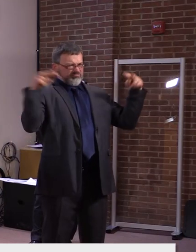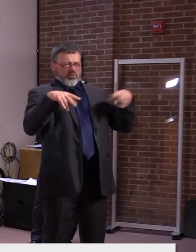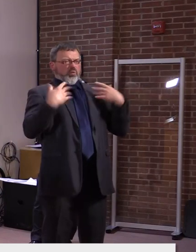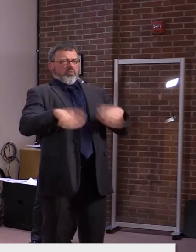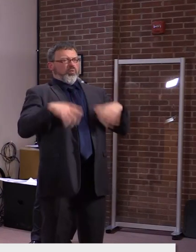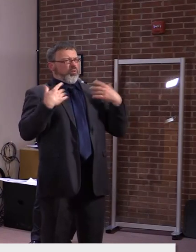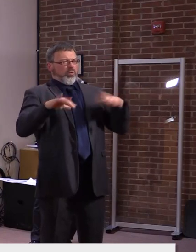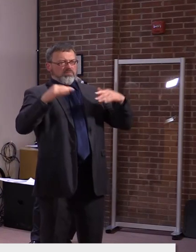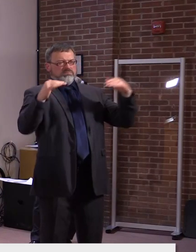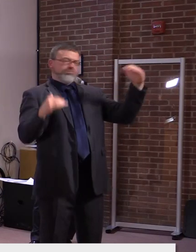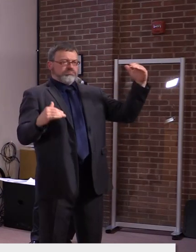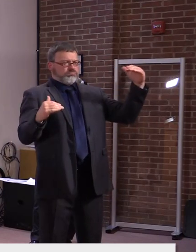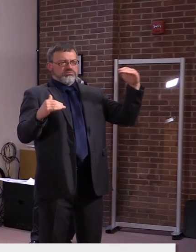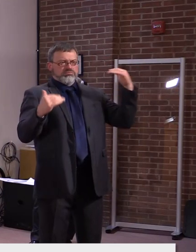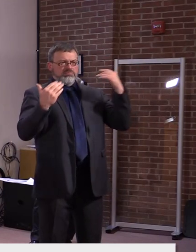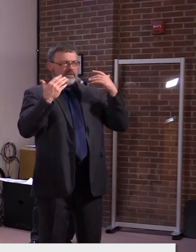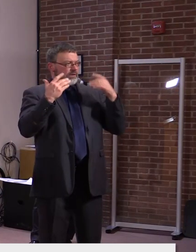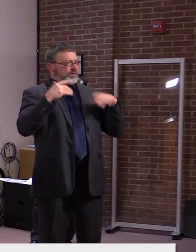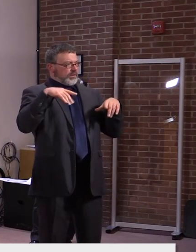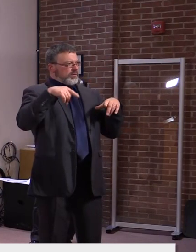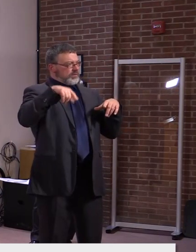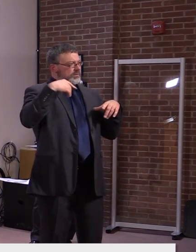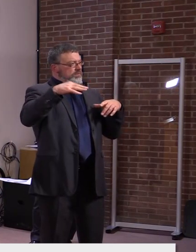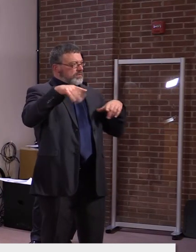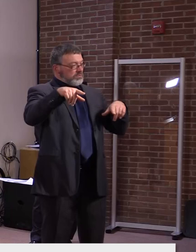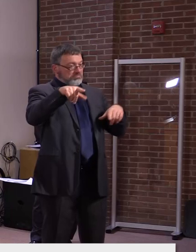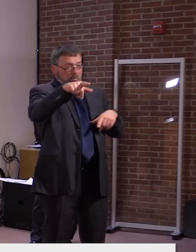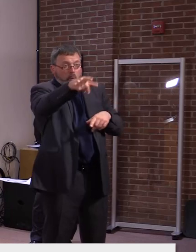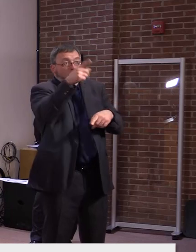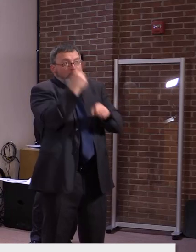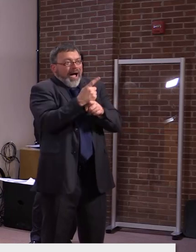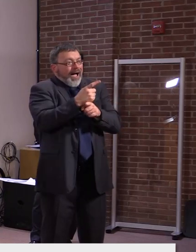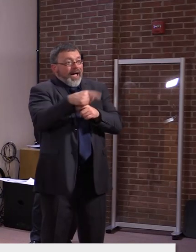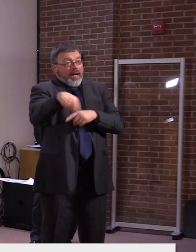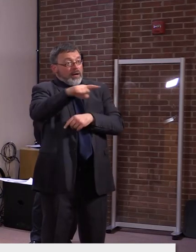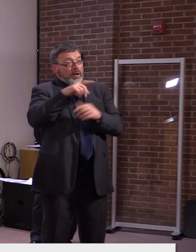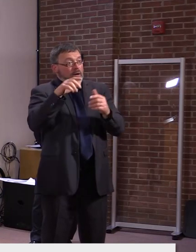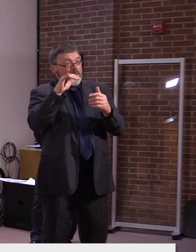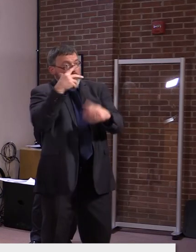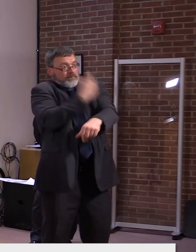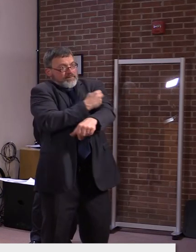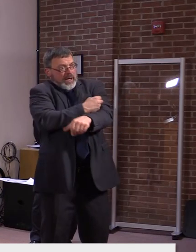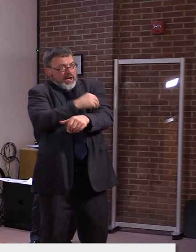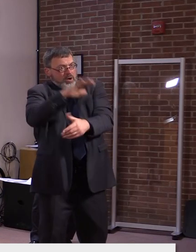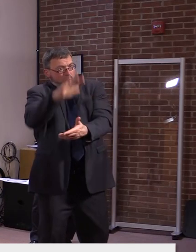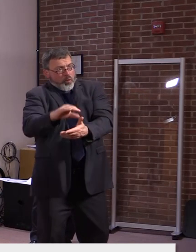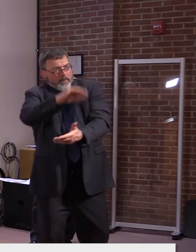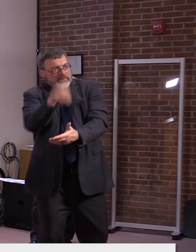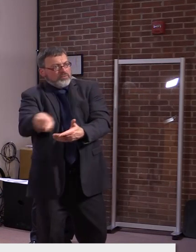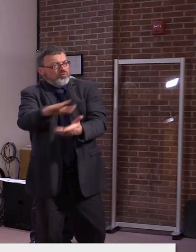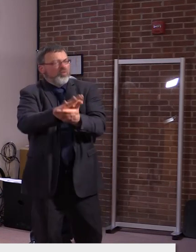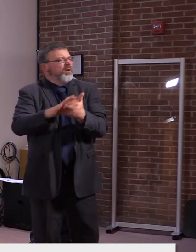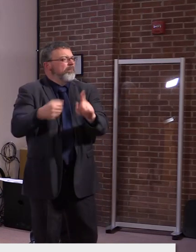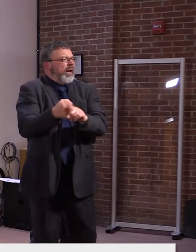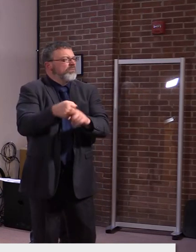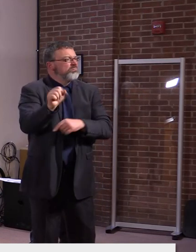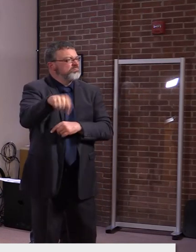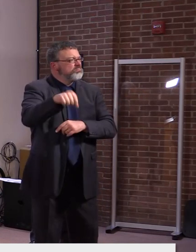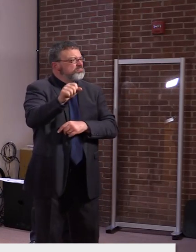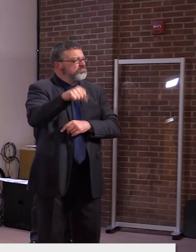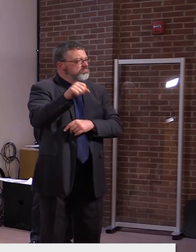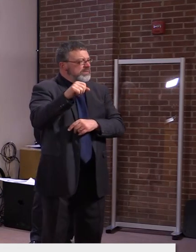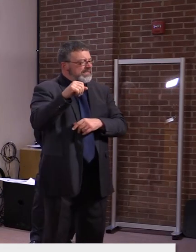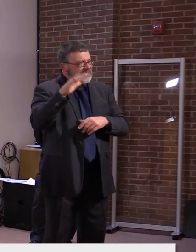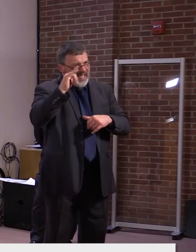said, beyond that, you're correct. It is many of the same mitigation measures tools in our toolbox, but vaccinations really being an